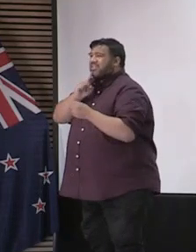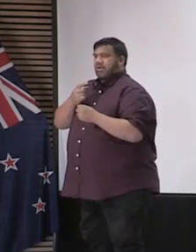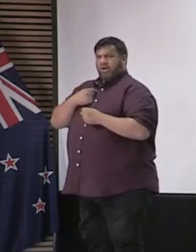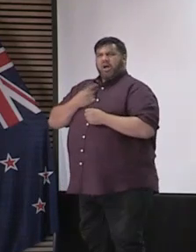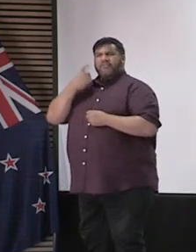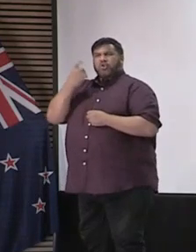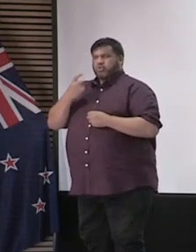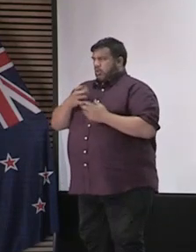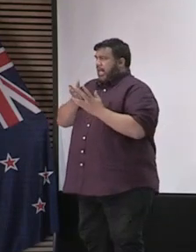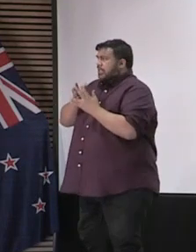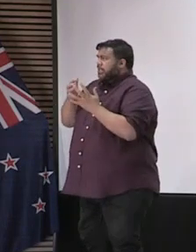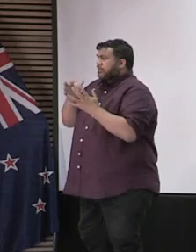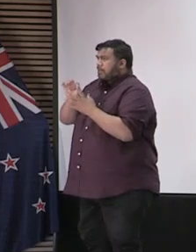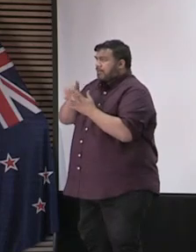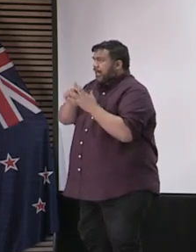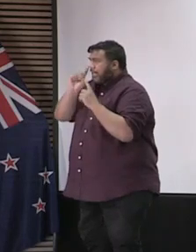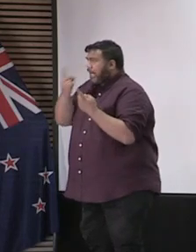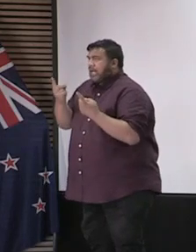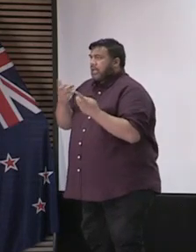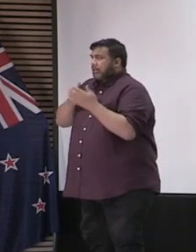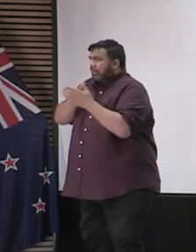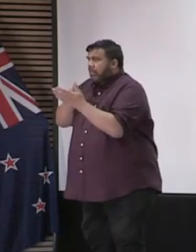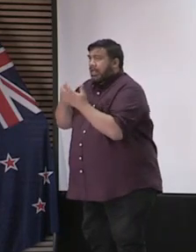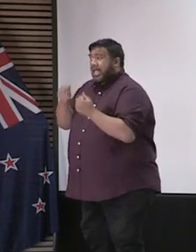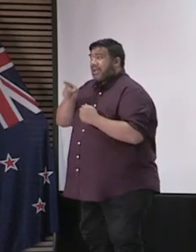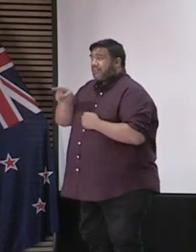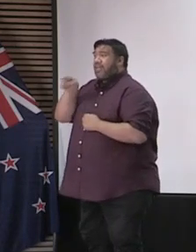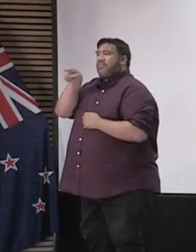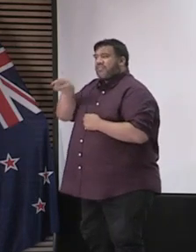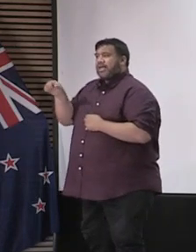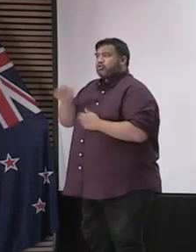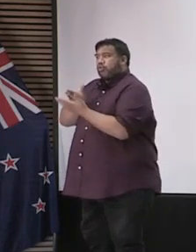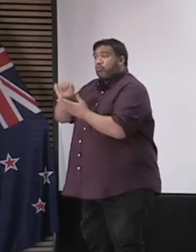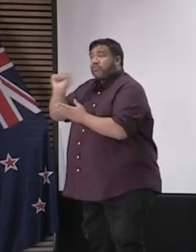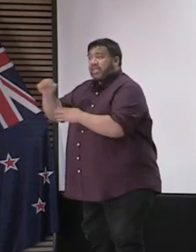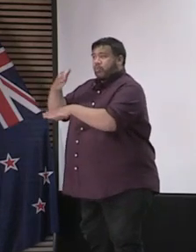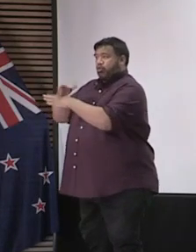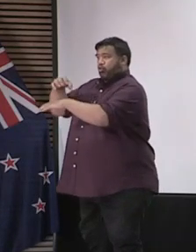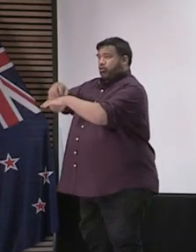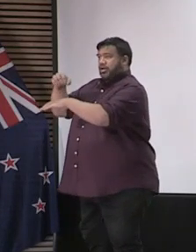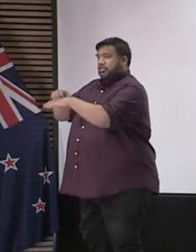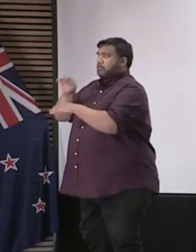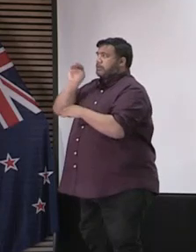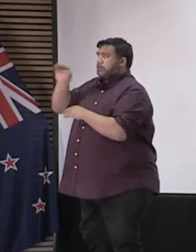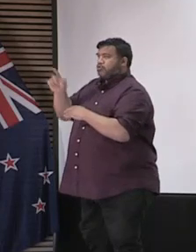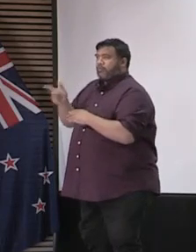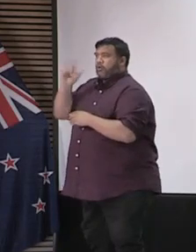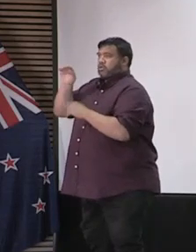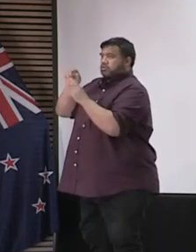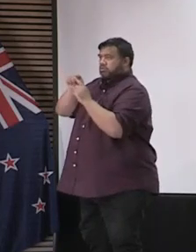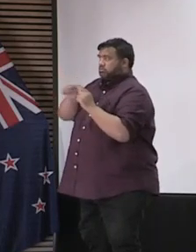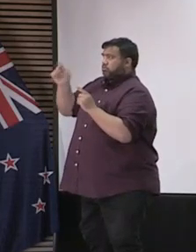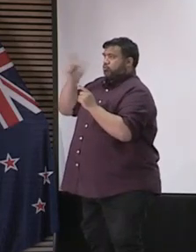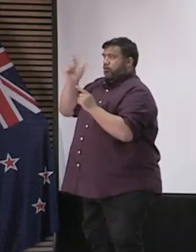PPE is able to and should escalate their concerns within their organisation. There are very good processes for them to do